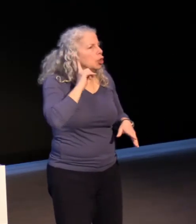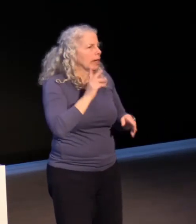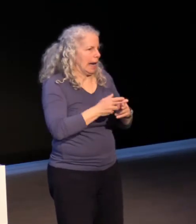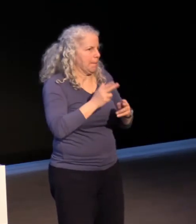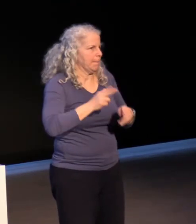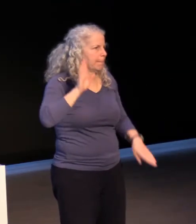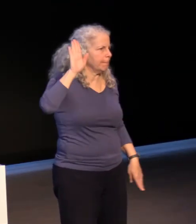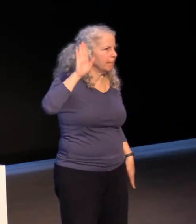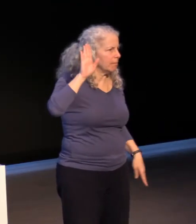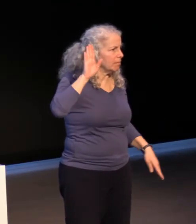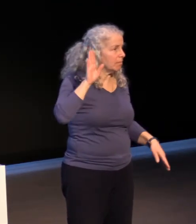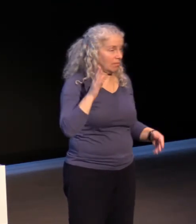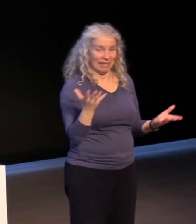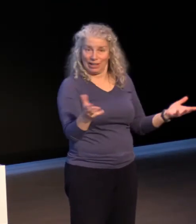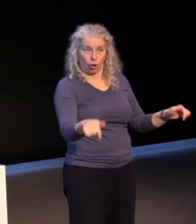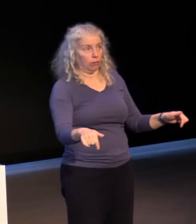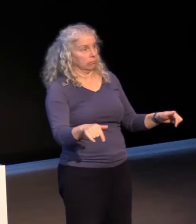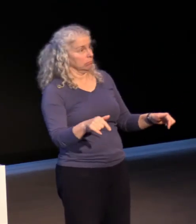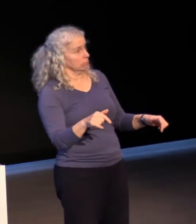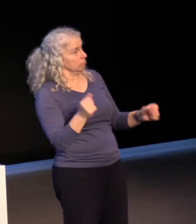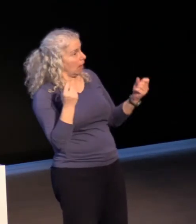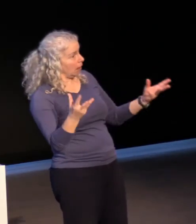Wheatley? Okay,